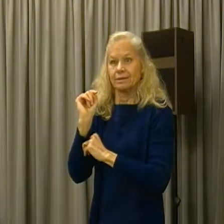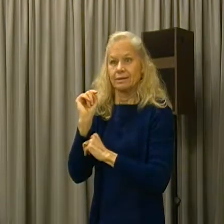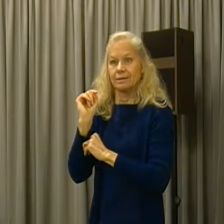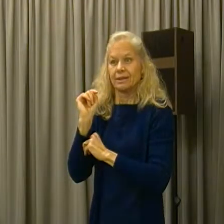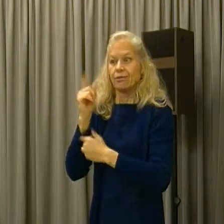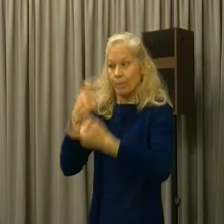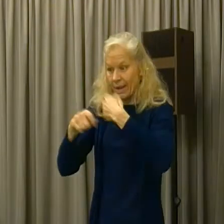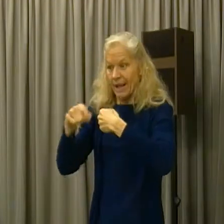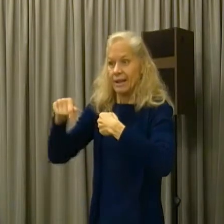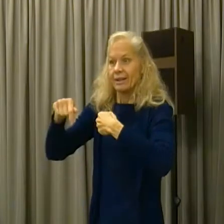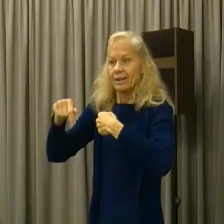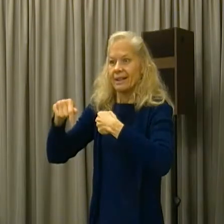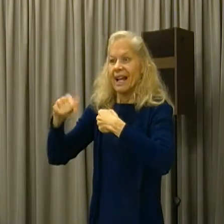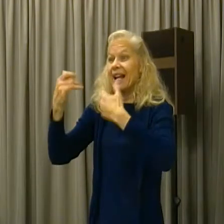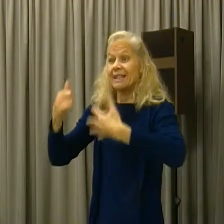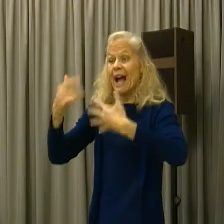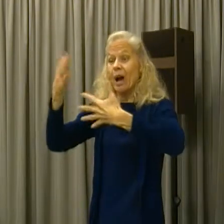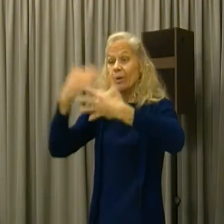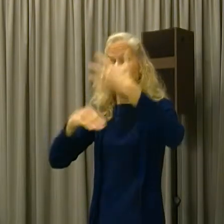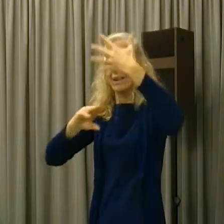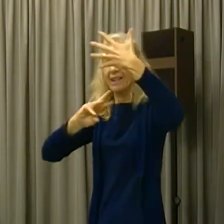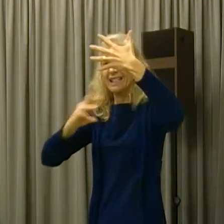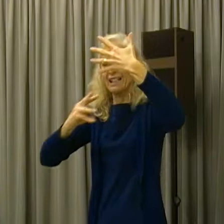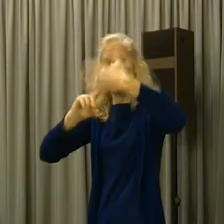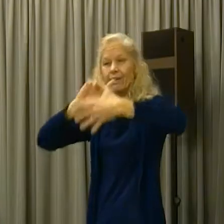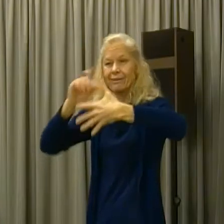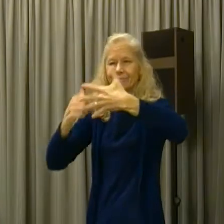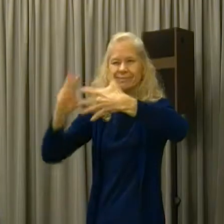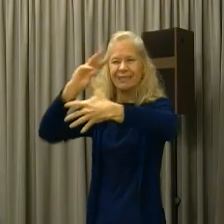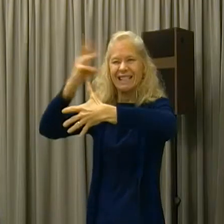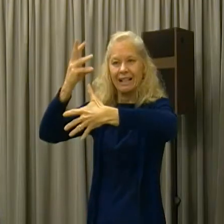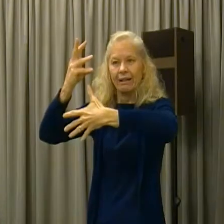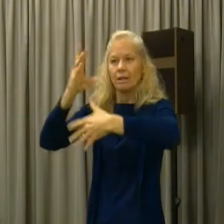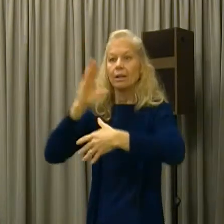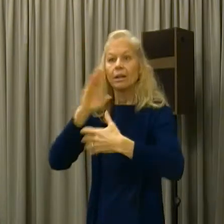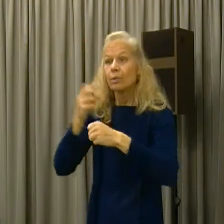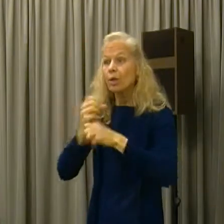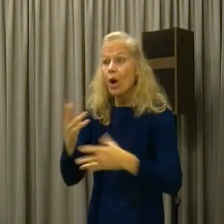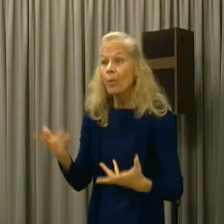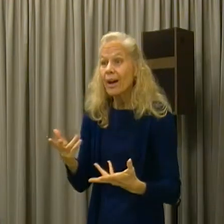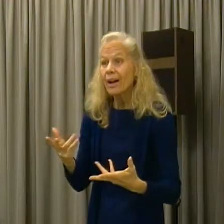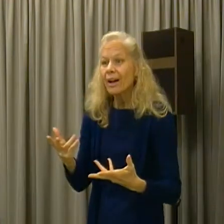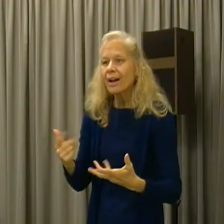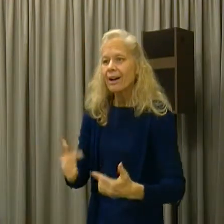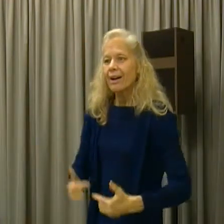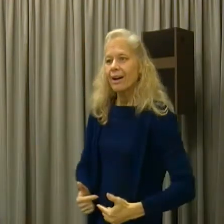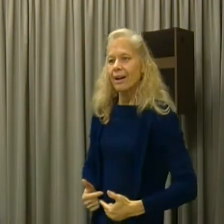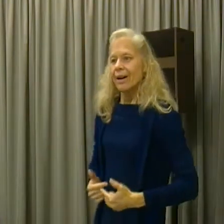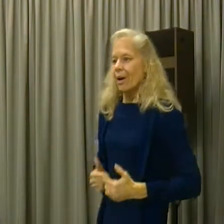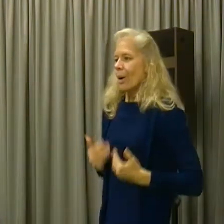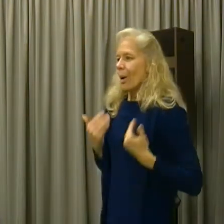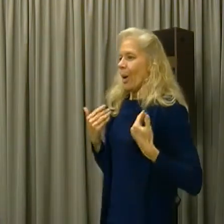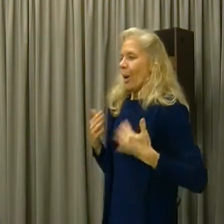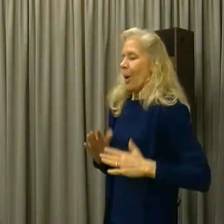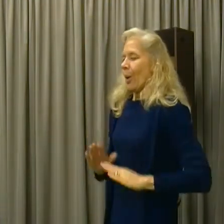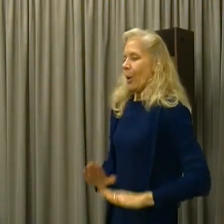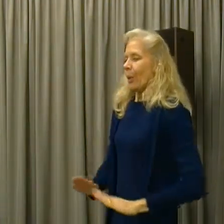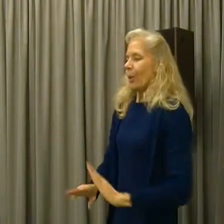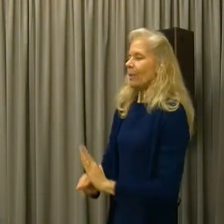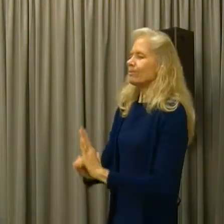finally, life perfection. Life perfection. Maturity. Now, I'm not talking about sin's perfection. I'm